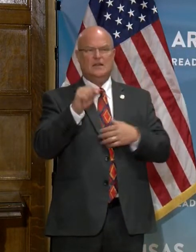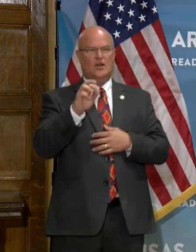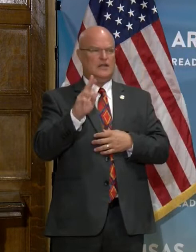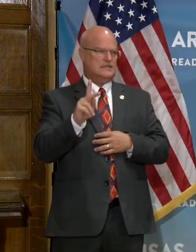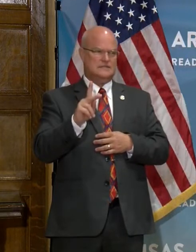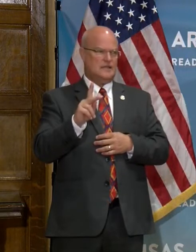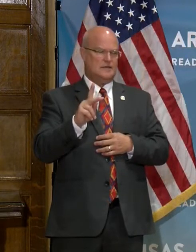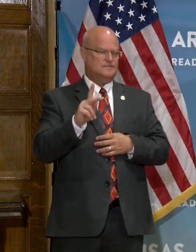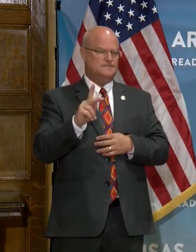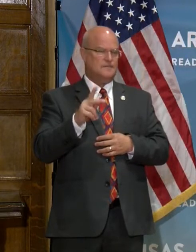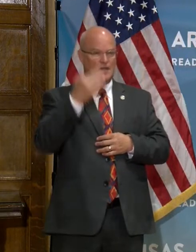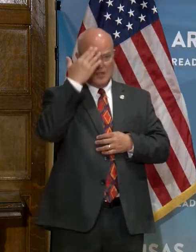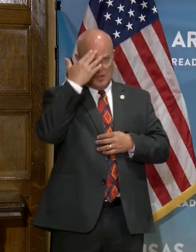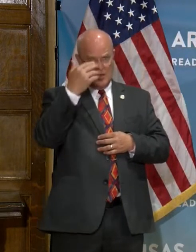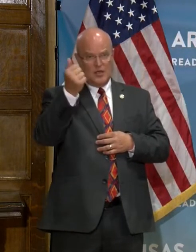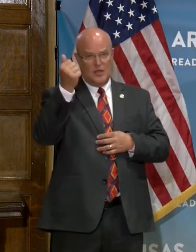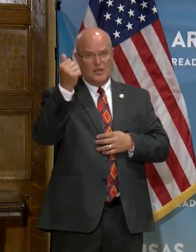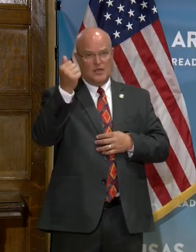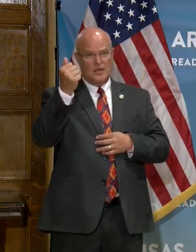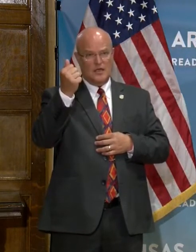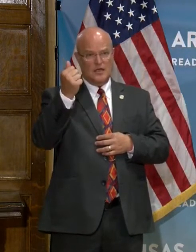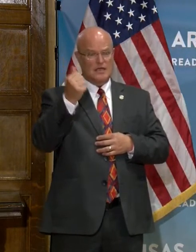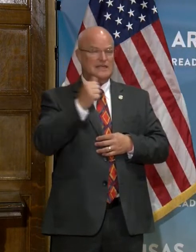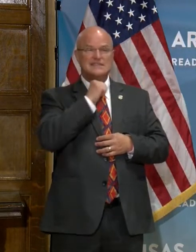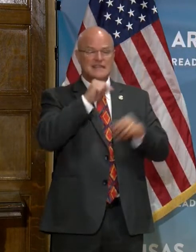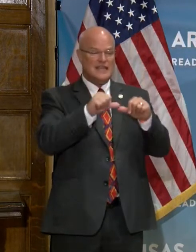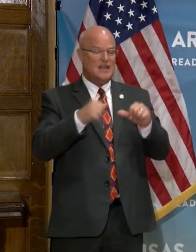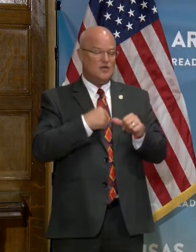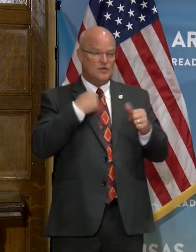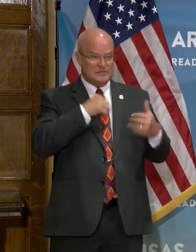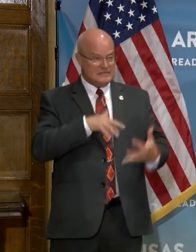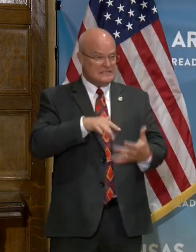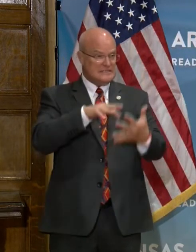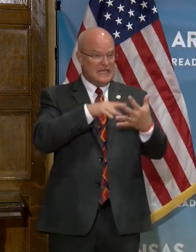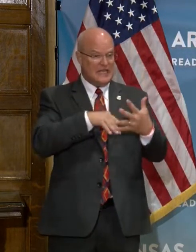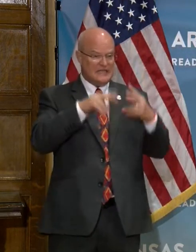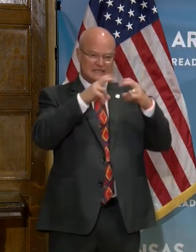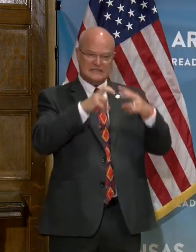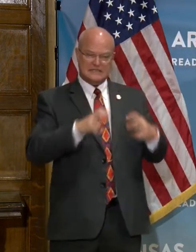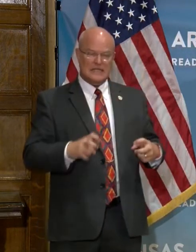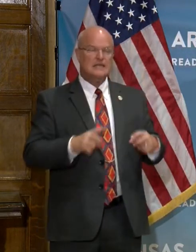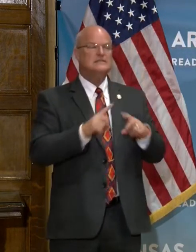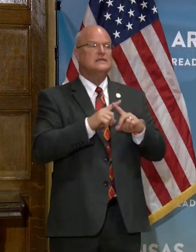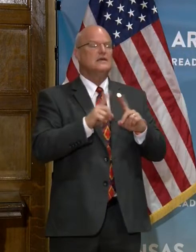Arkansas because it's not an area that we've been able to assess fully.